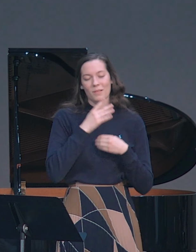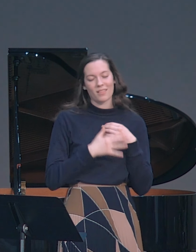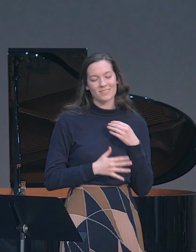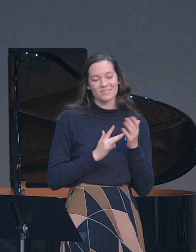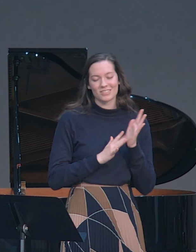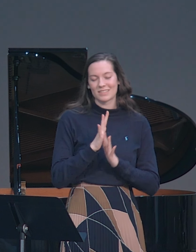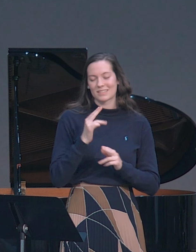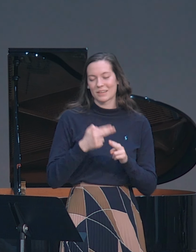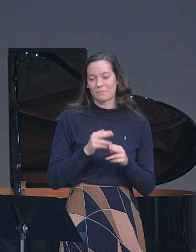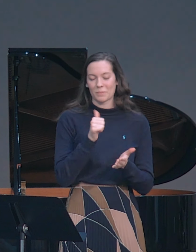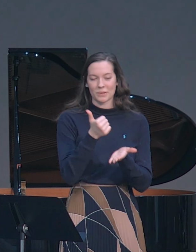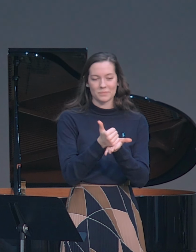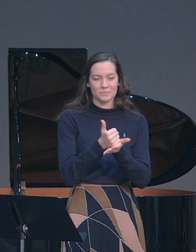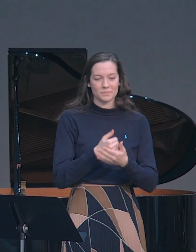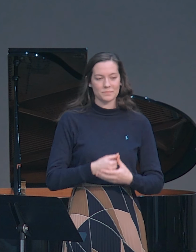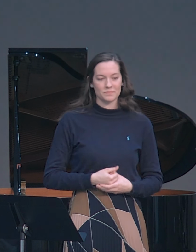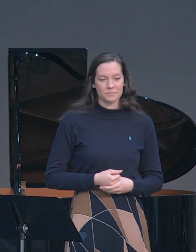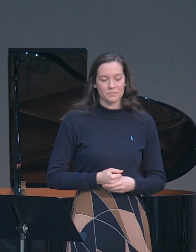amen.